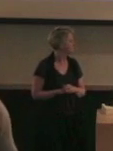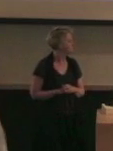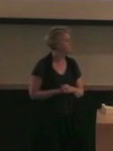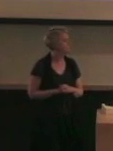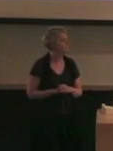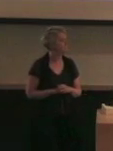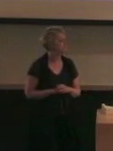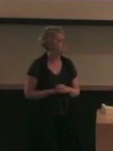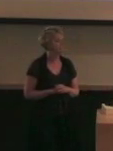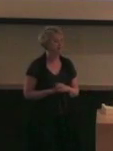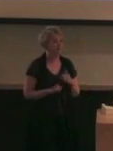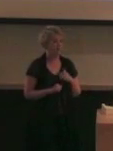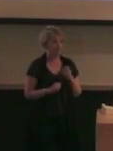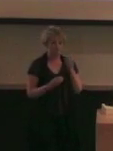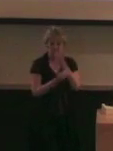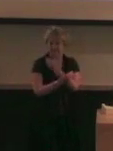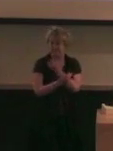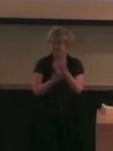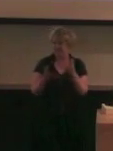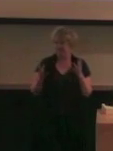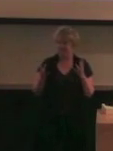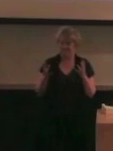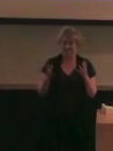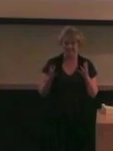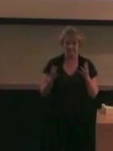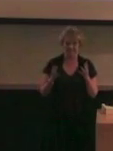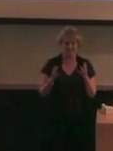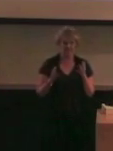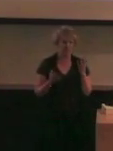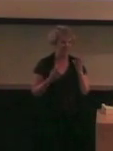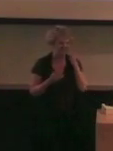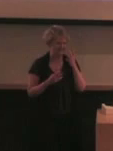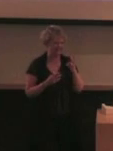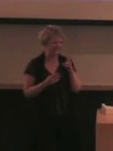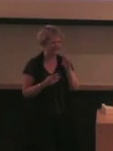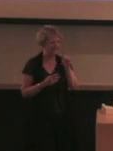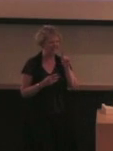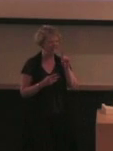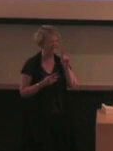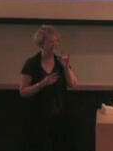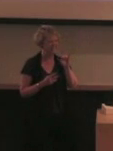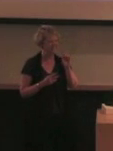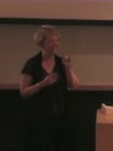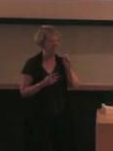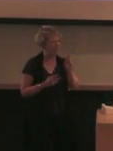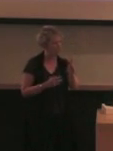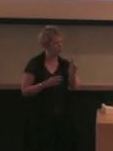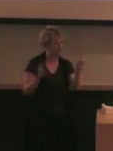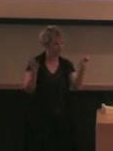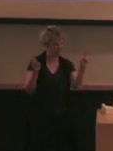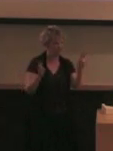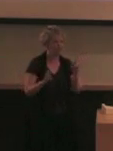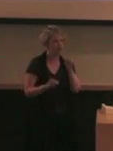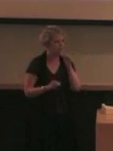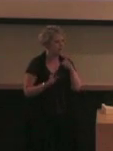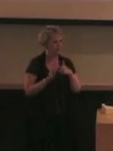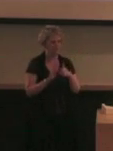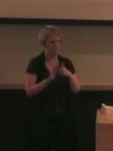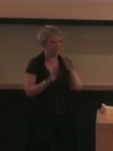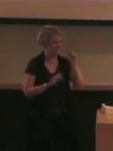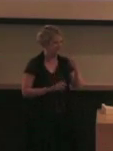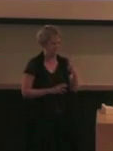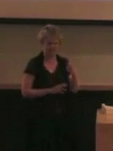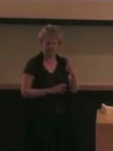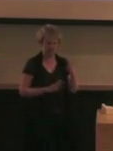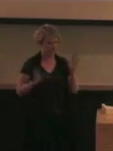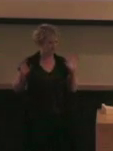A disclaimer that I have here, like you might see at other places, I also have a disclaimer here that I'm not representing DMH